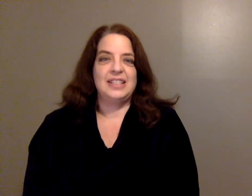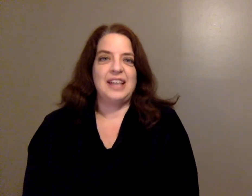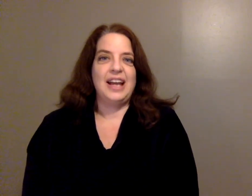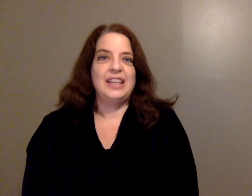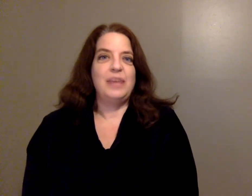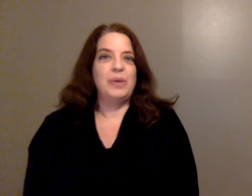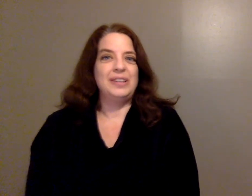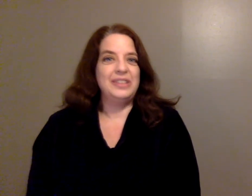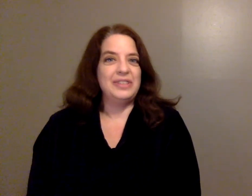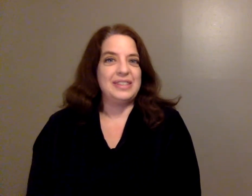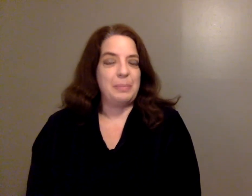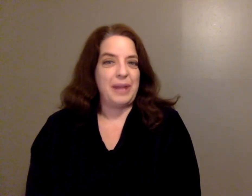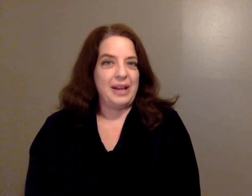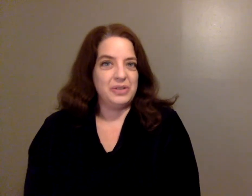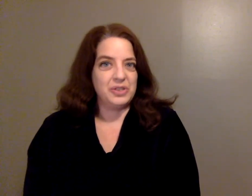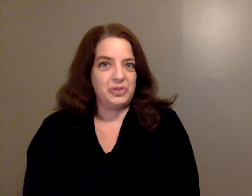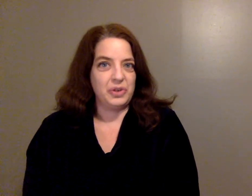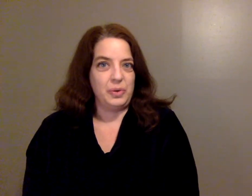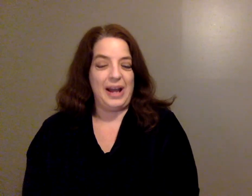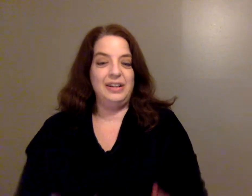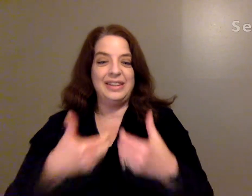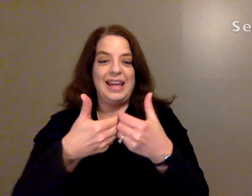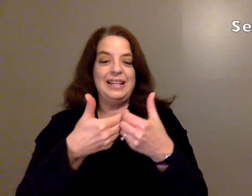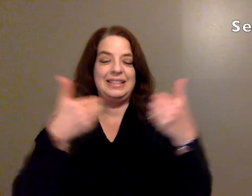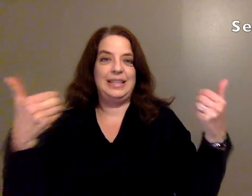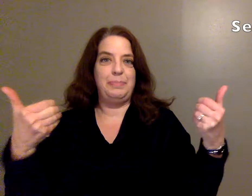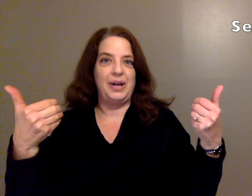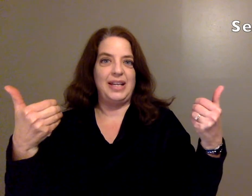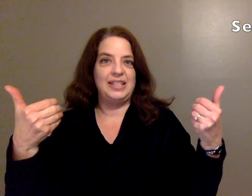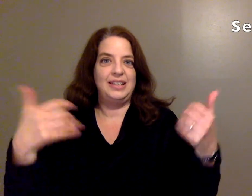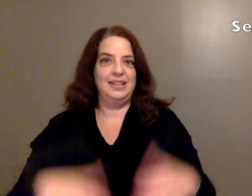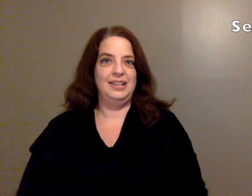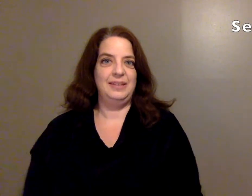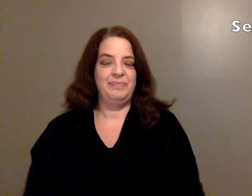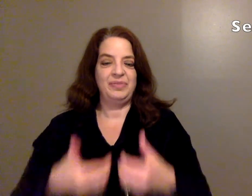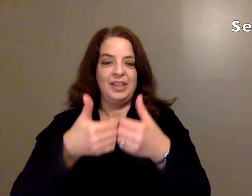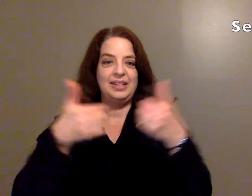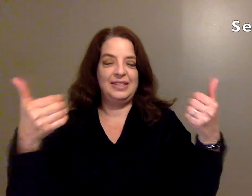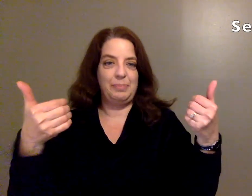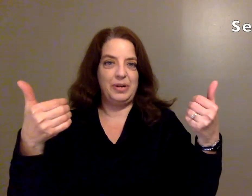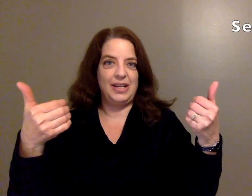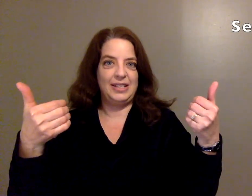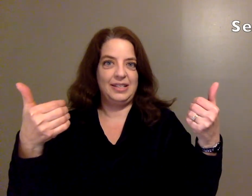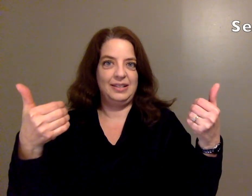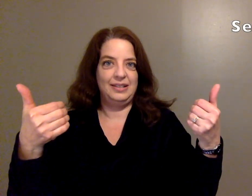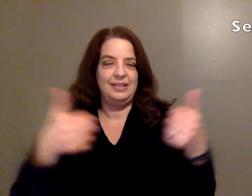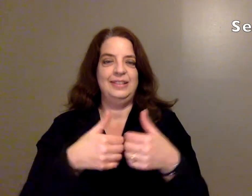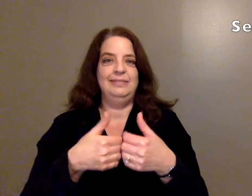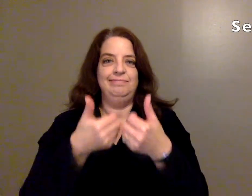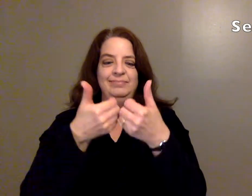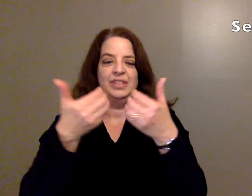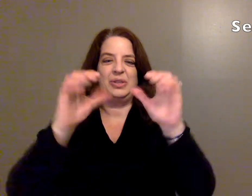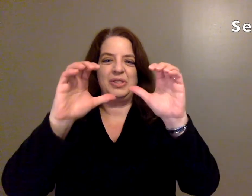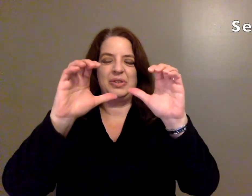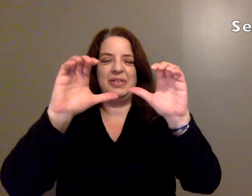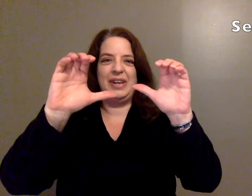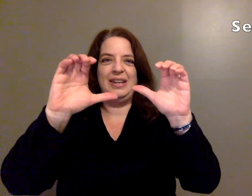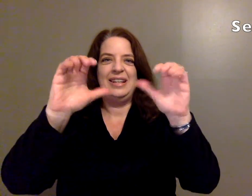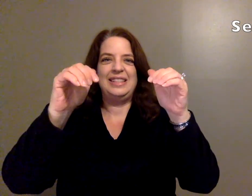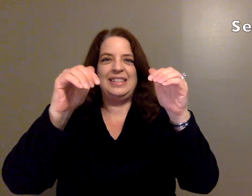decide they want to live in separate houses for a while, they separate. Separate. So it's sort of it's